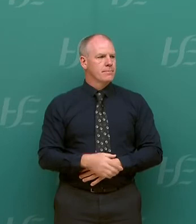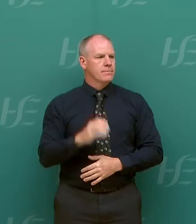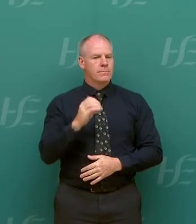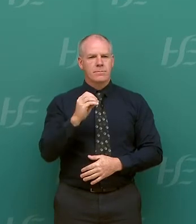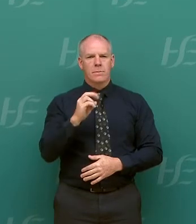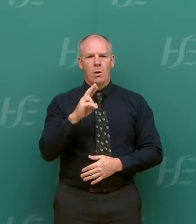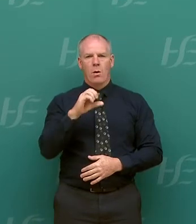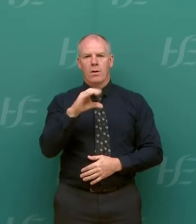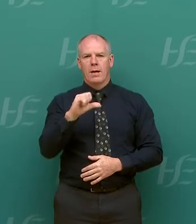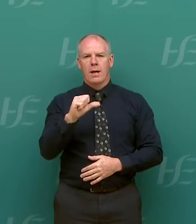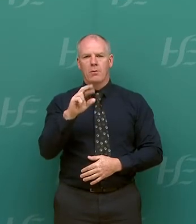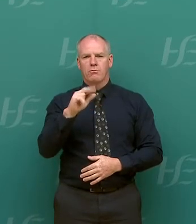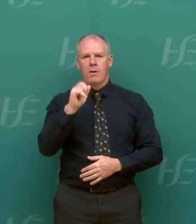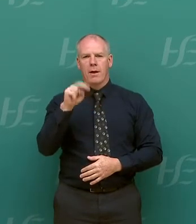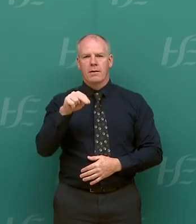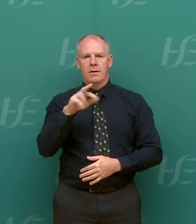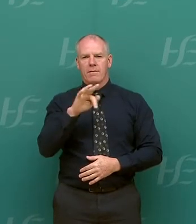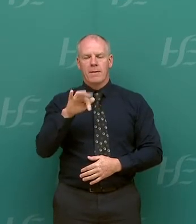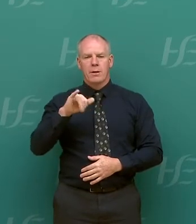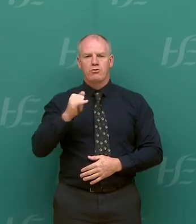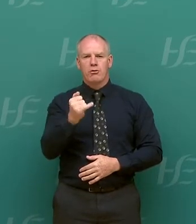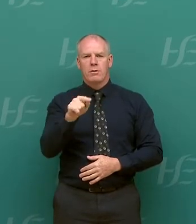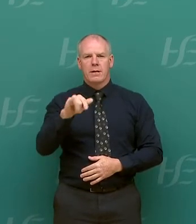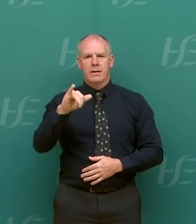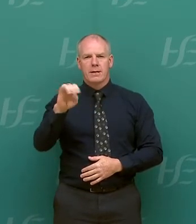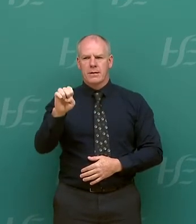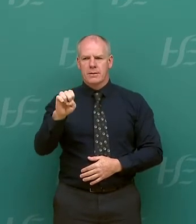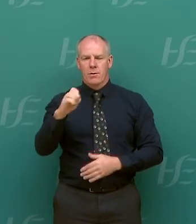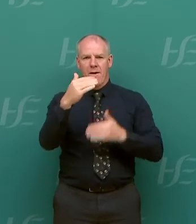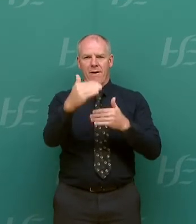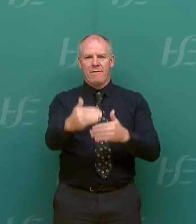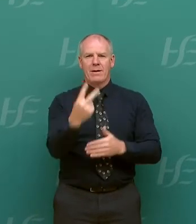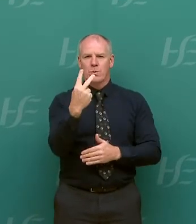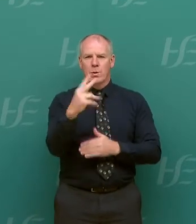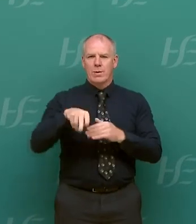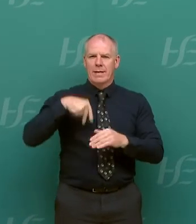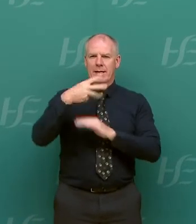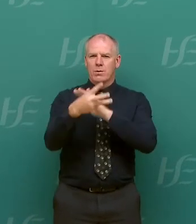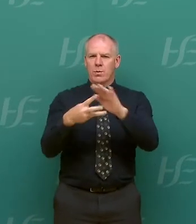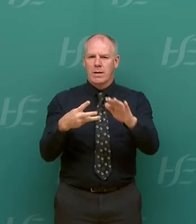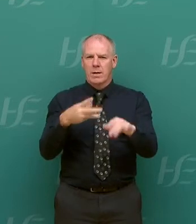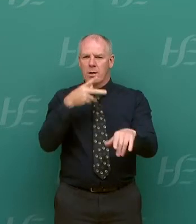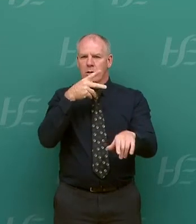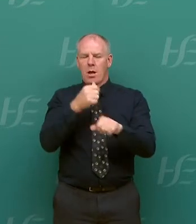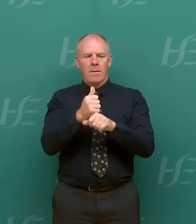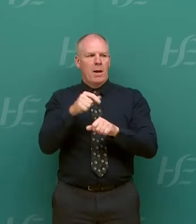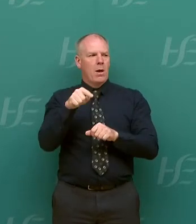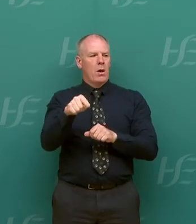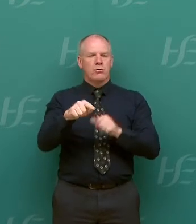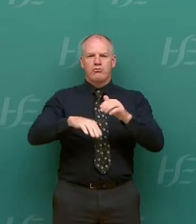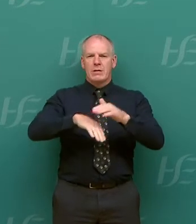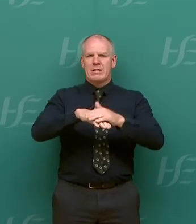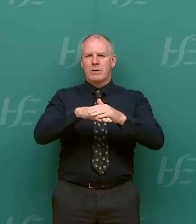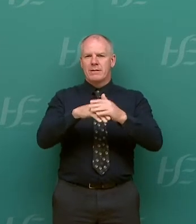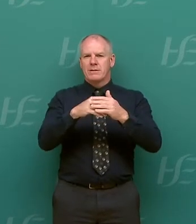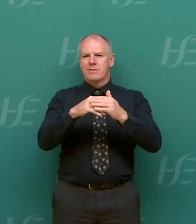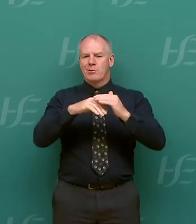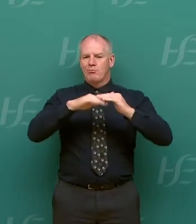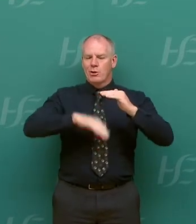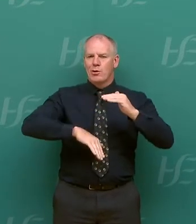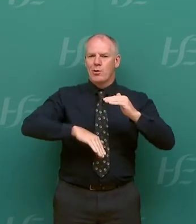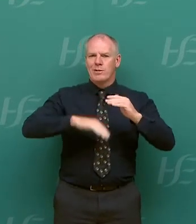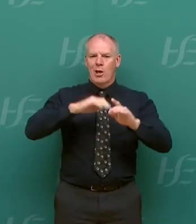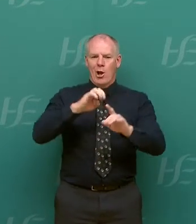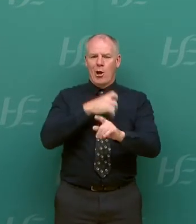Orla Ryan from the journal.ie. Phase 2 is due to kick in next week, and there's been some talk of restrictions being eased earlier than